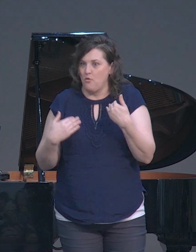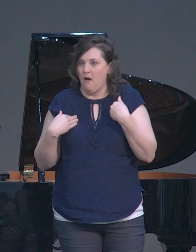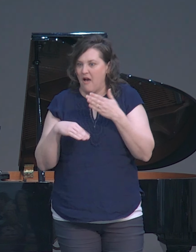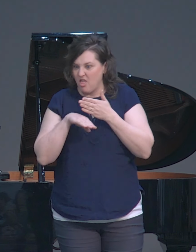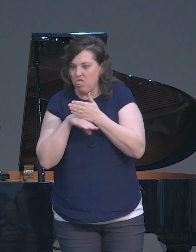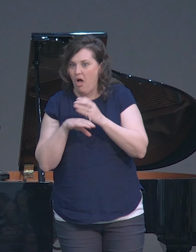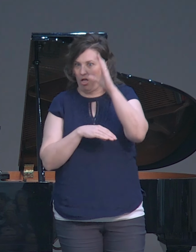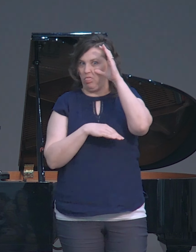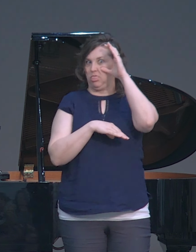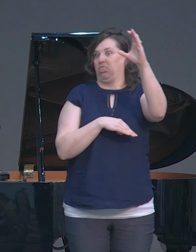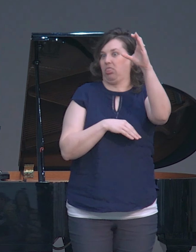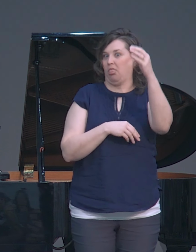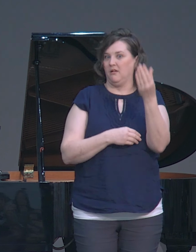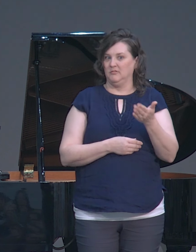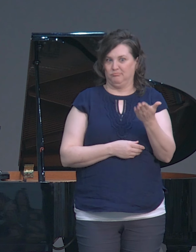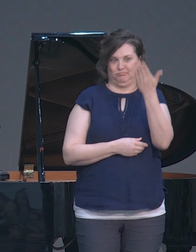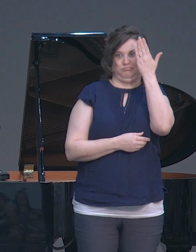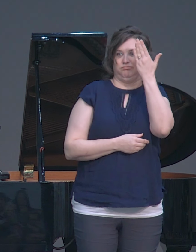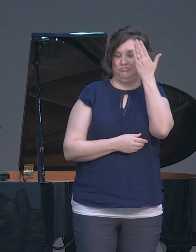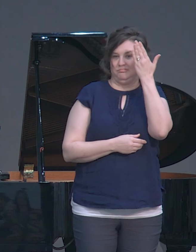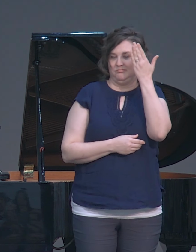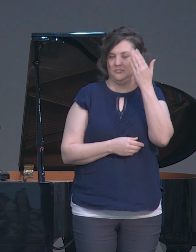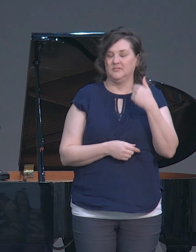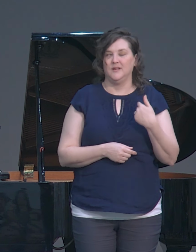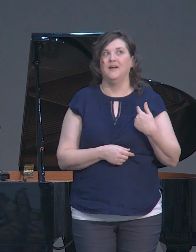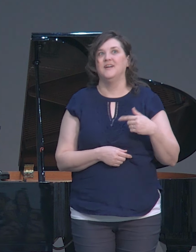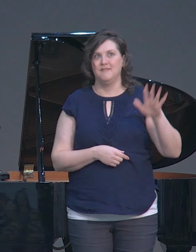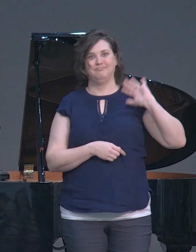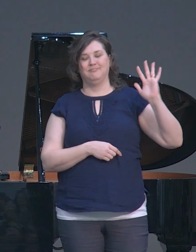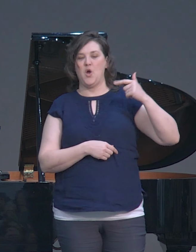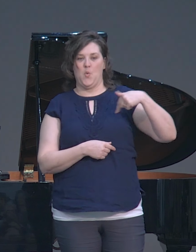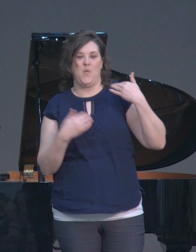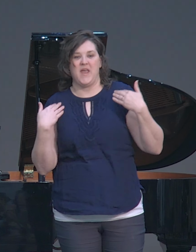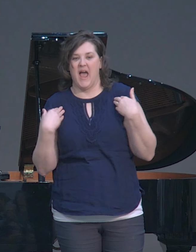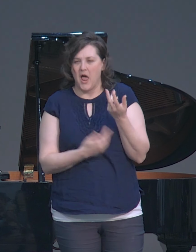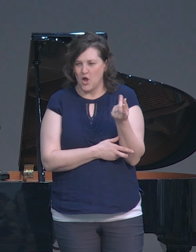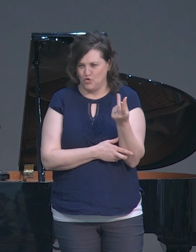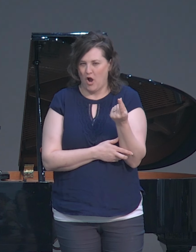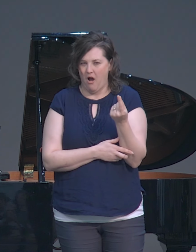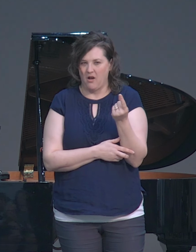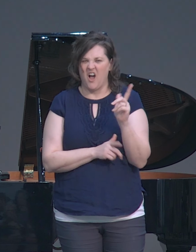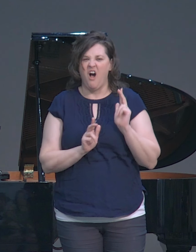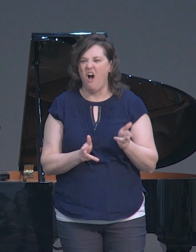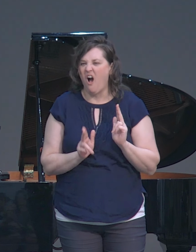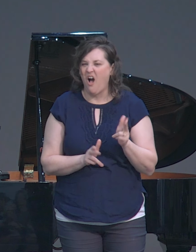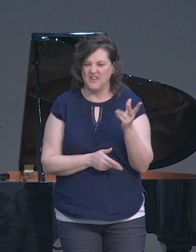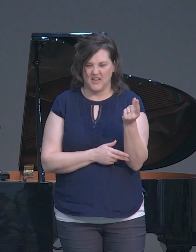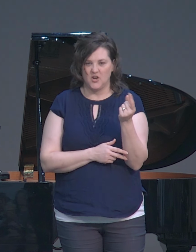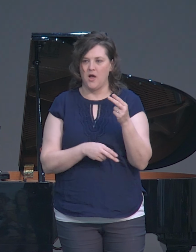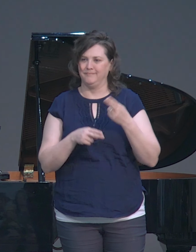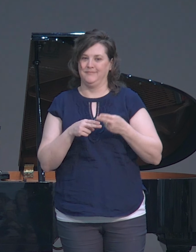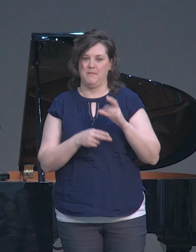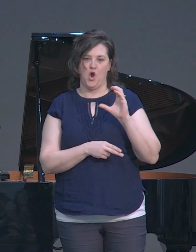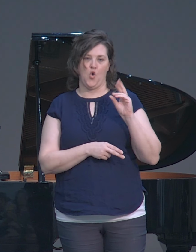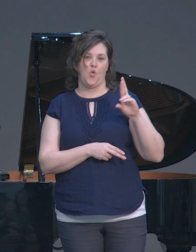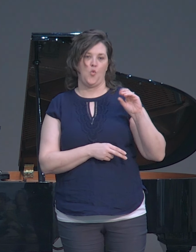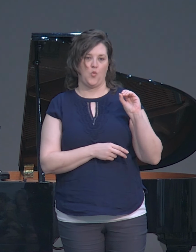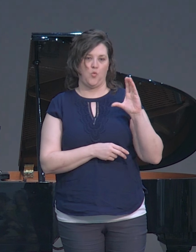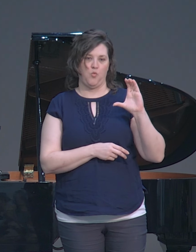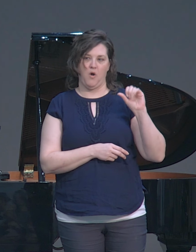We used to have a dog growing up, and he was a hunting dog, big German short hair pointer named Crockett. He was a big male, strong